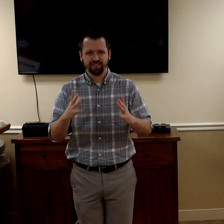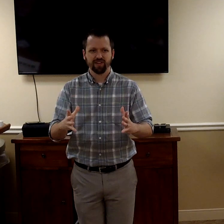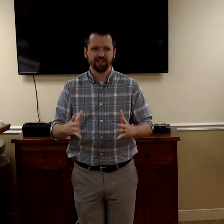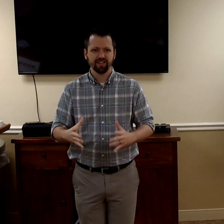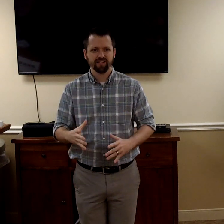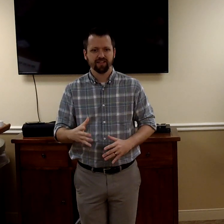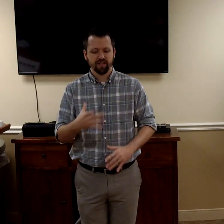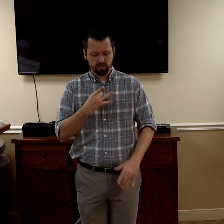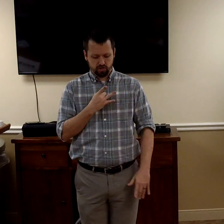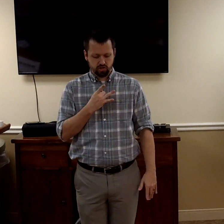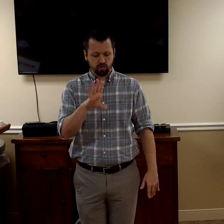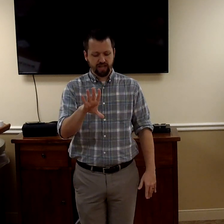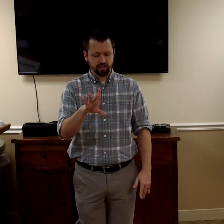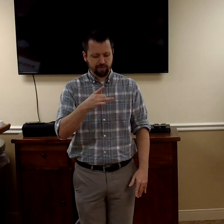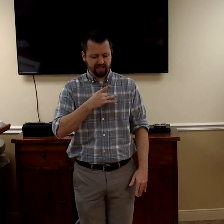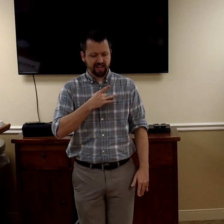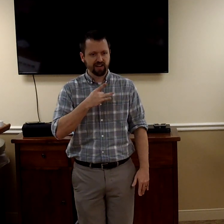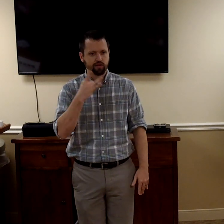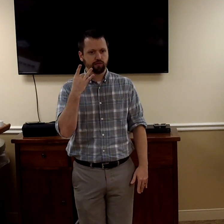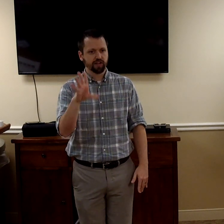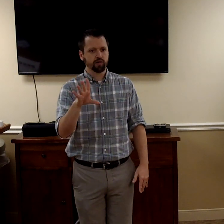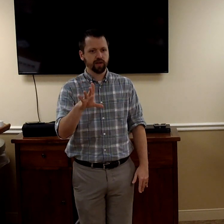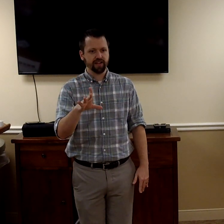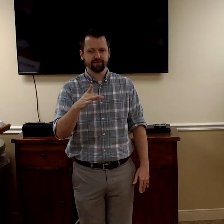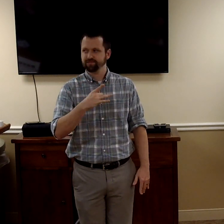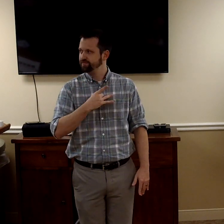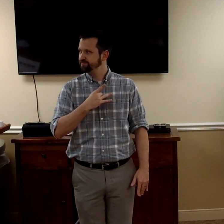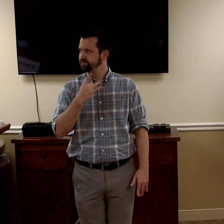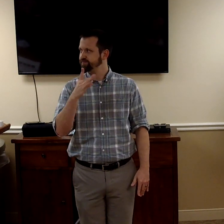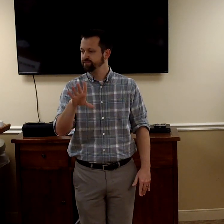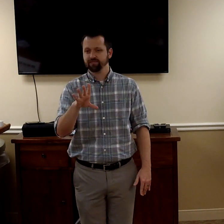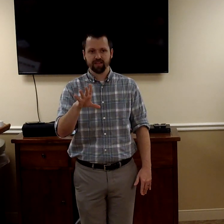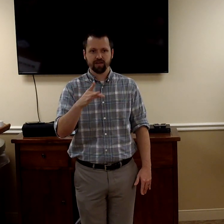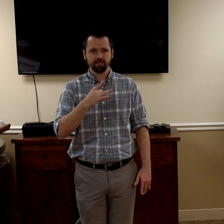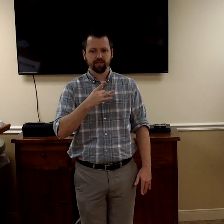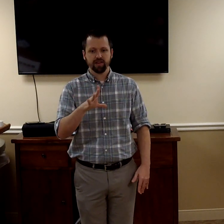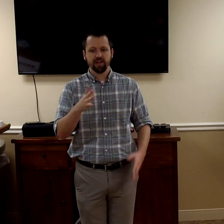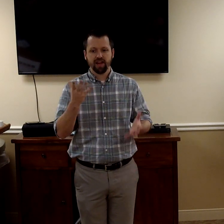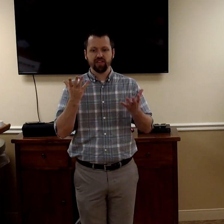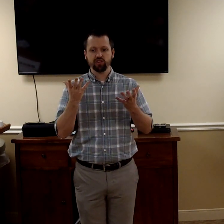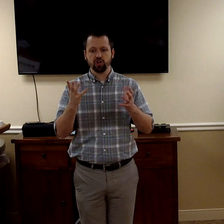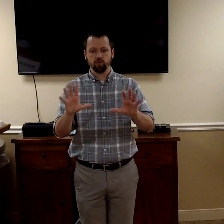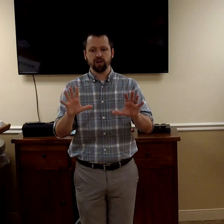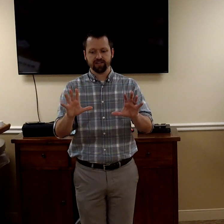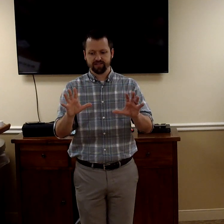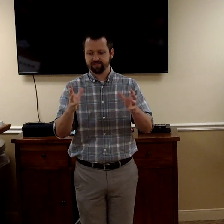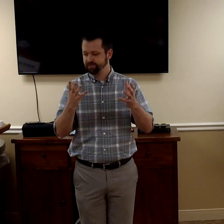don't like one yet? Don't like. You make an 8 and you flick it away. Oh, 8. Yep. And then don't want.